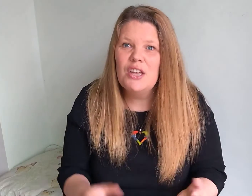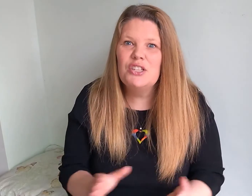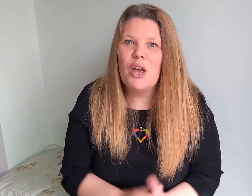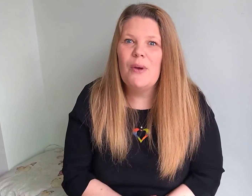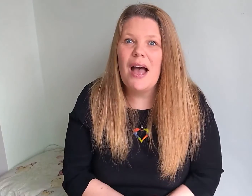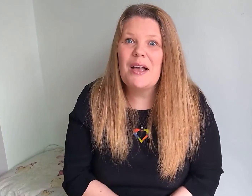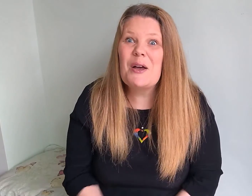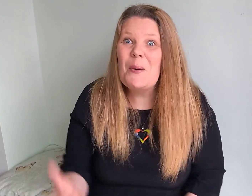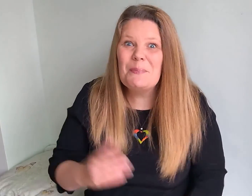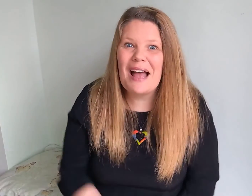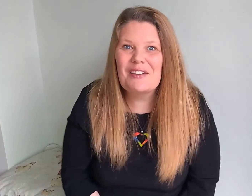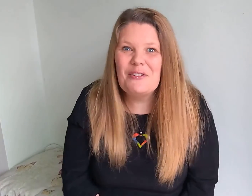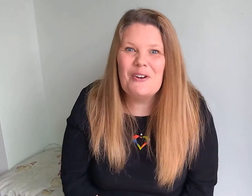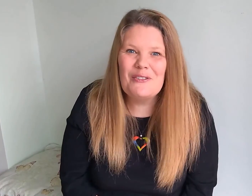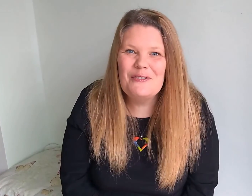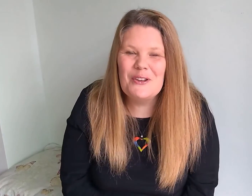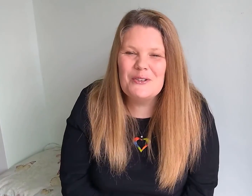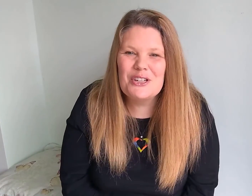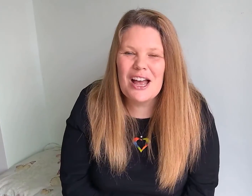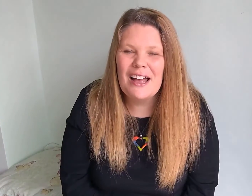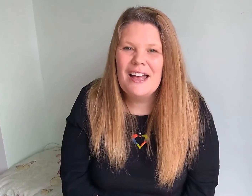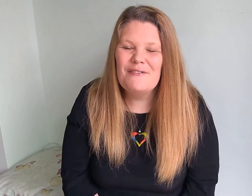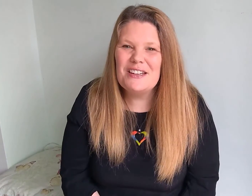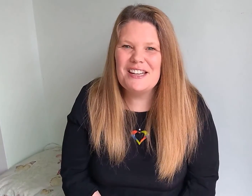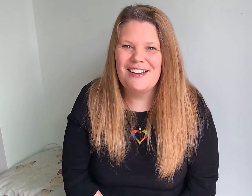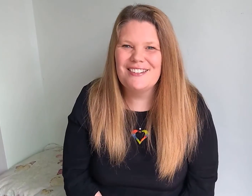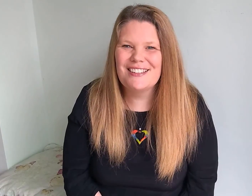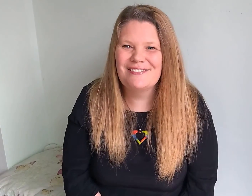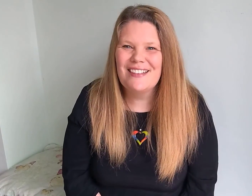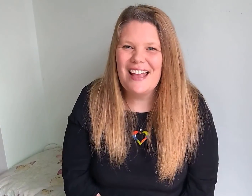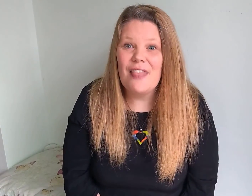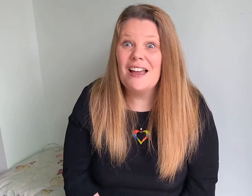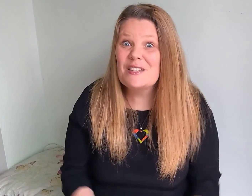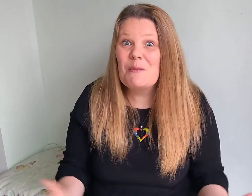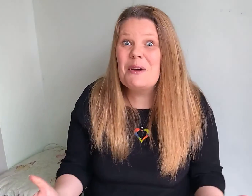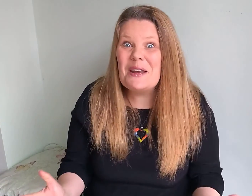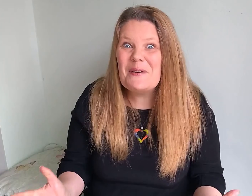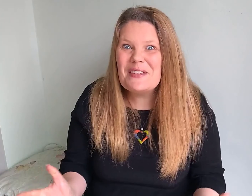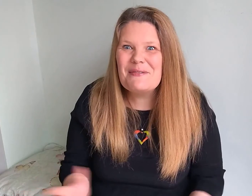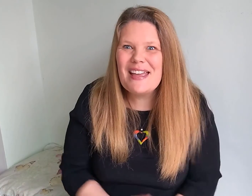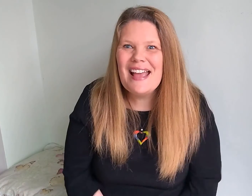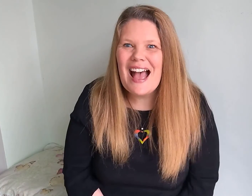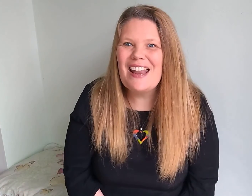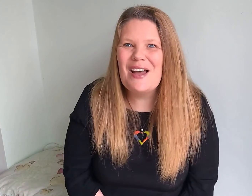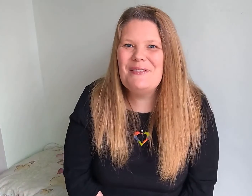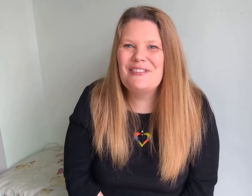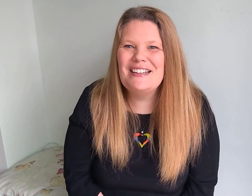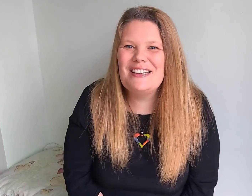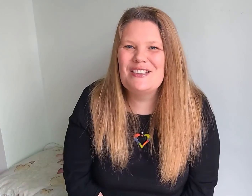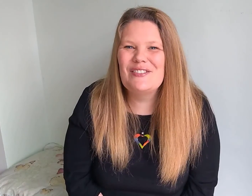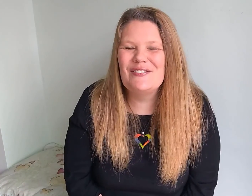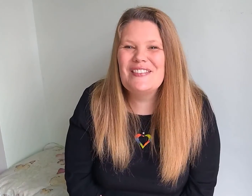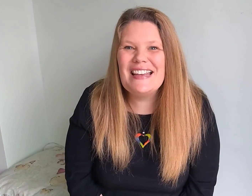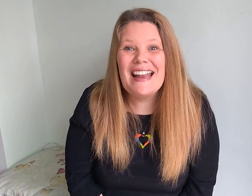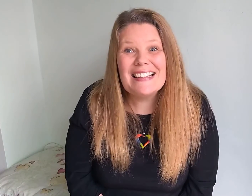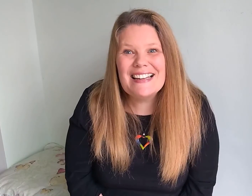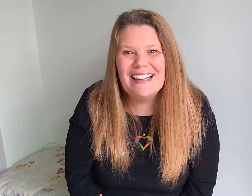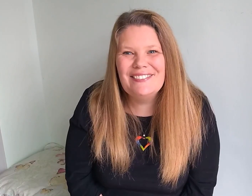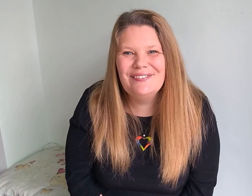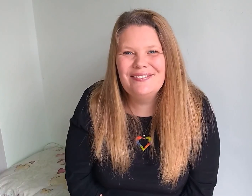So come back for future videos. And thanks for putting up with me. And I hope you find it useful. See you next time.